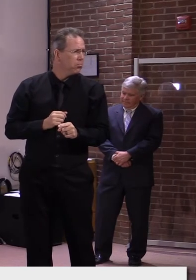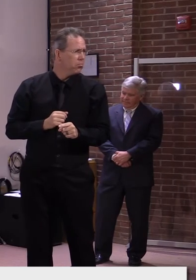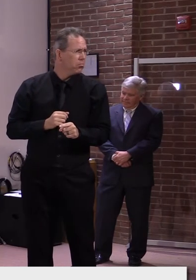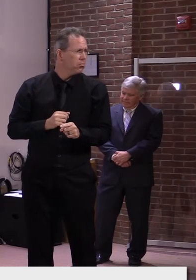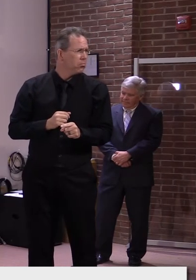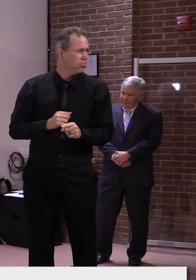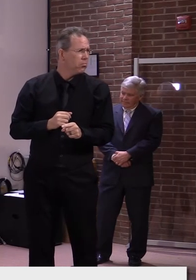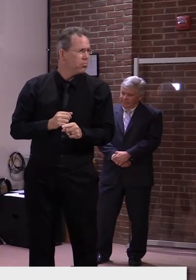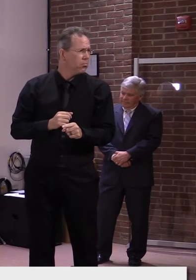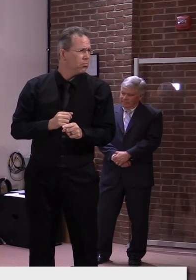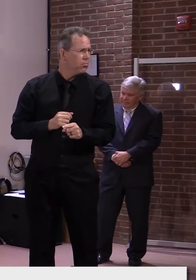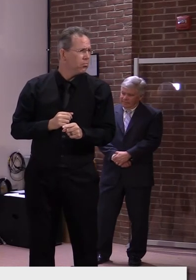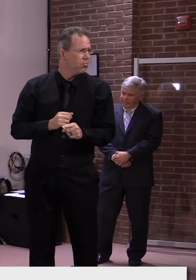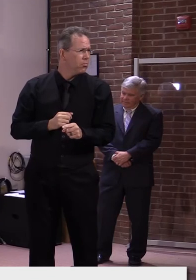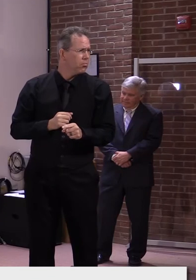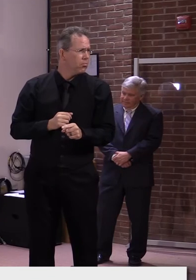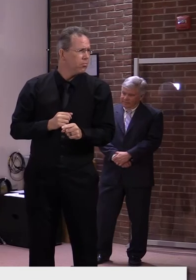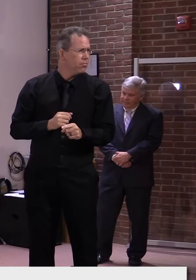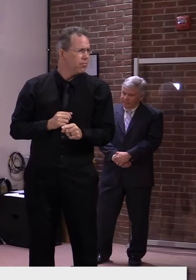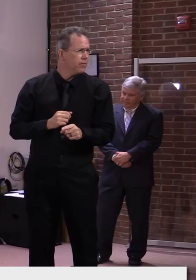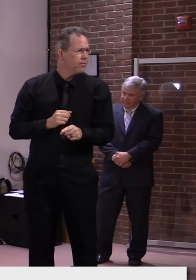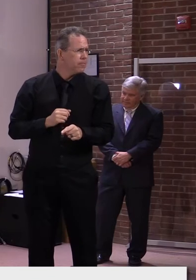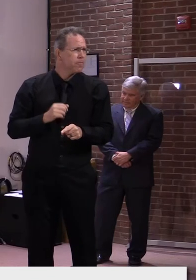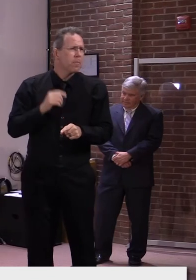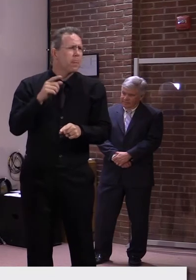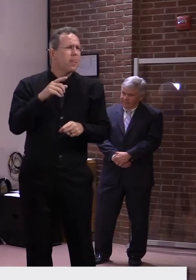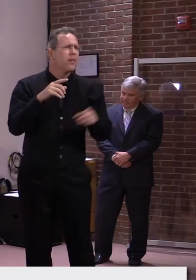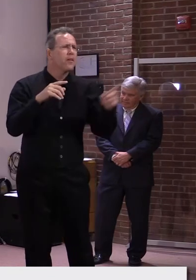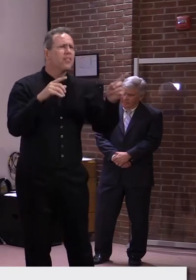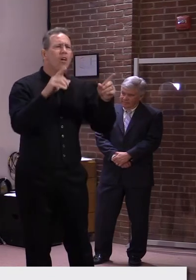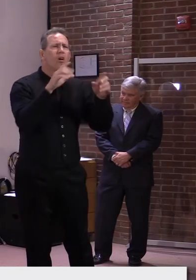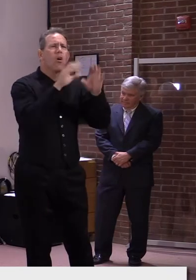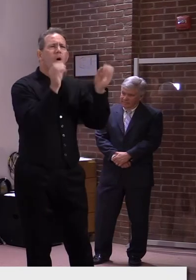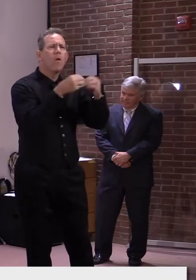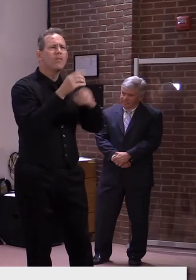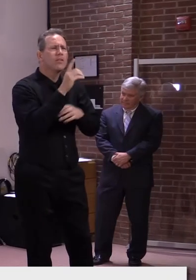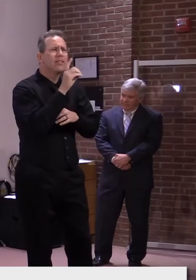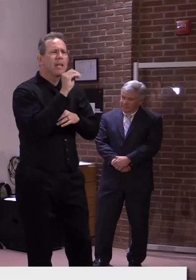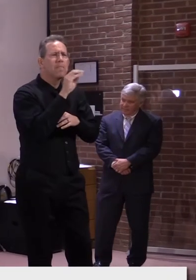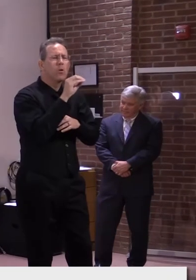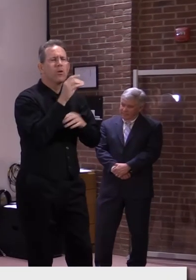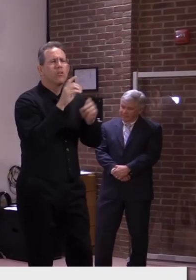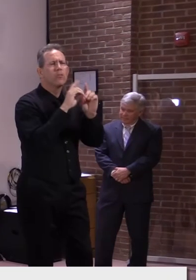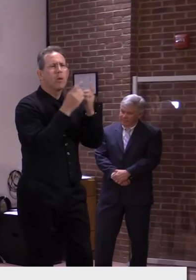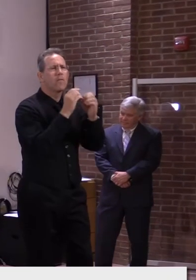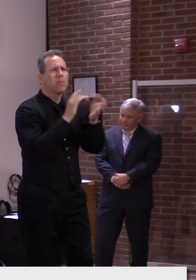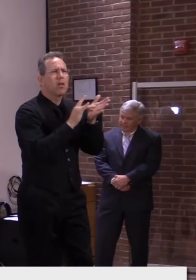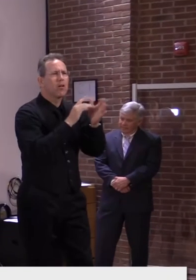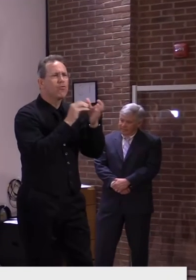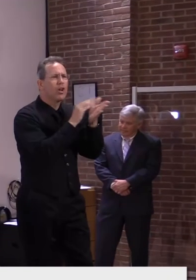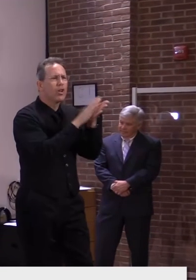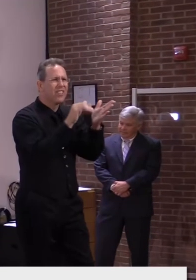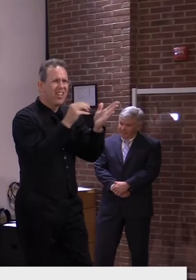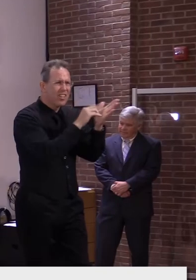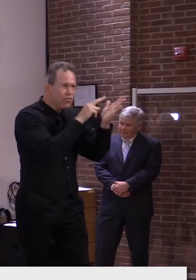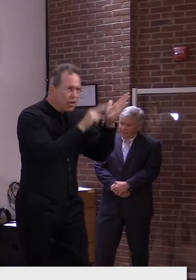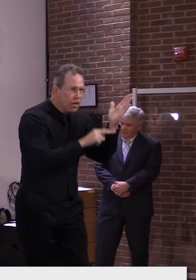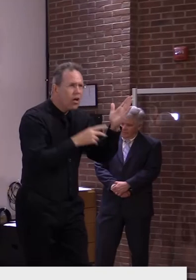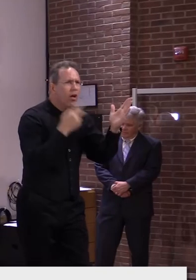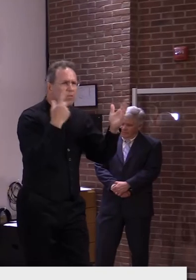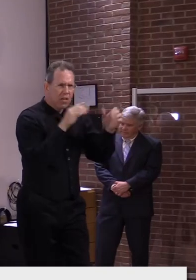patients? Did he get to review all of those in any sort of detail? And just how many investigators does